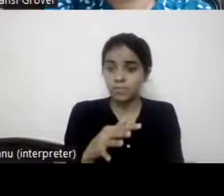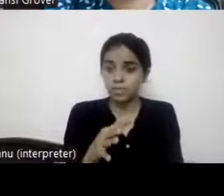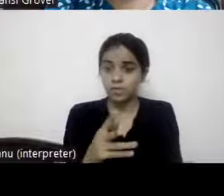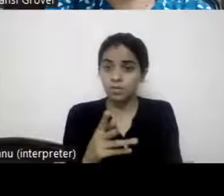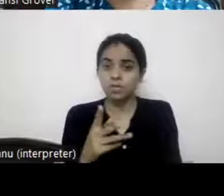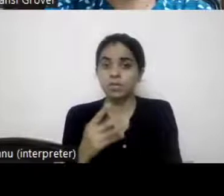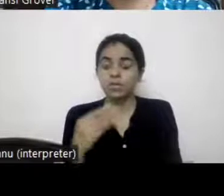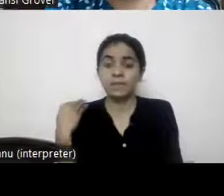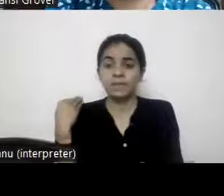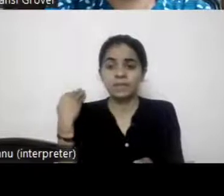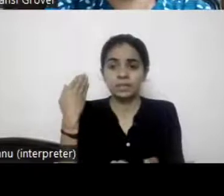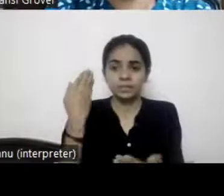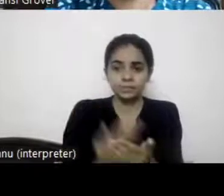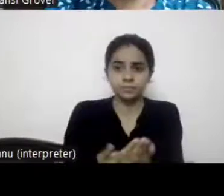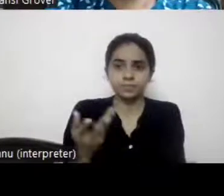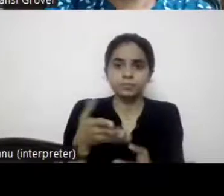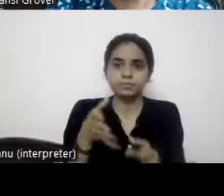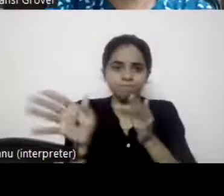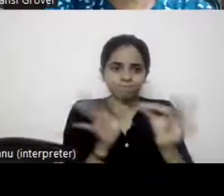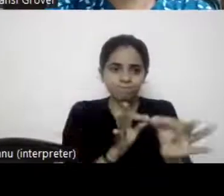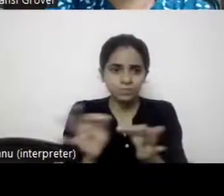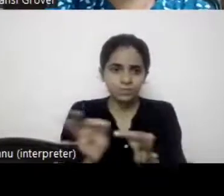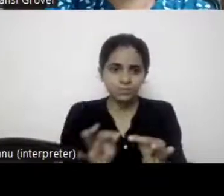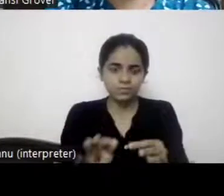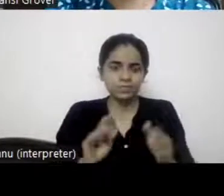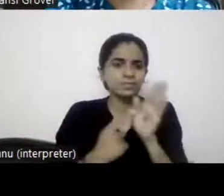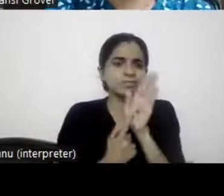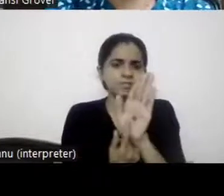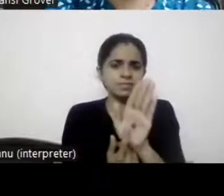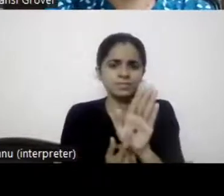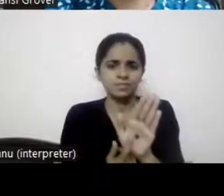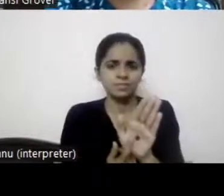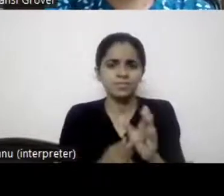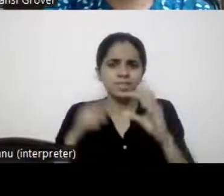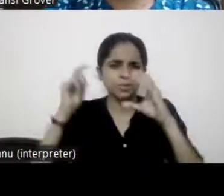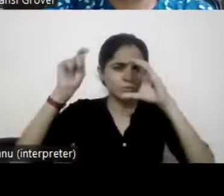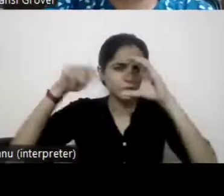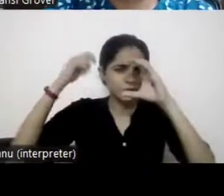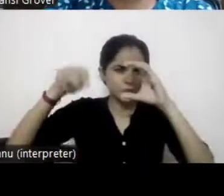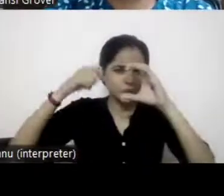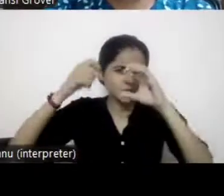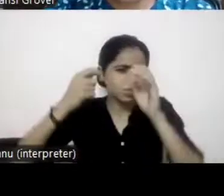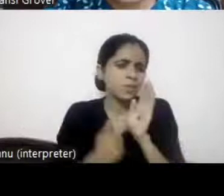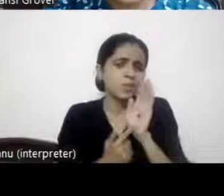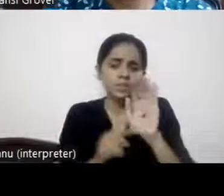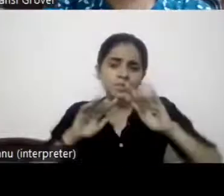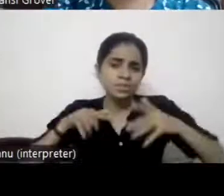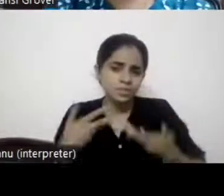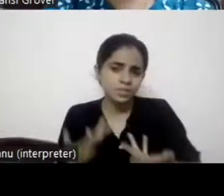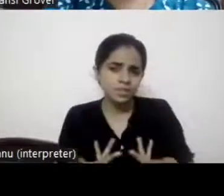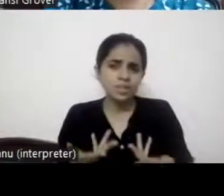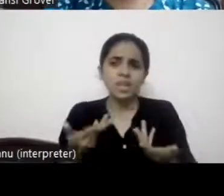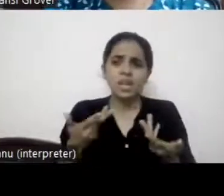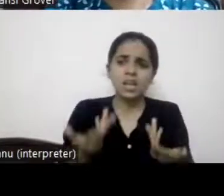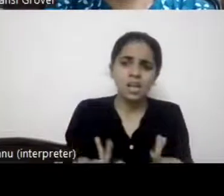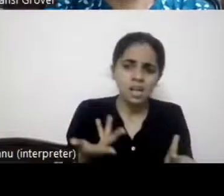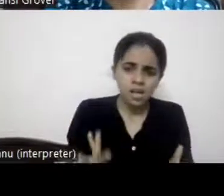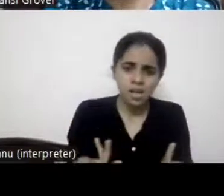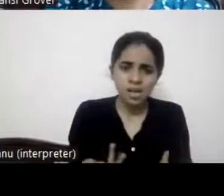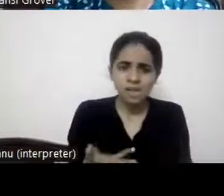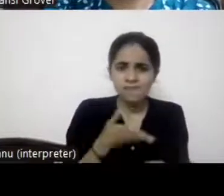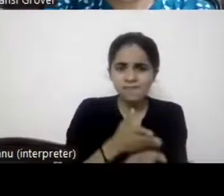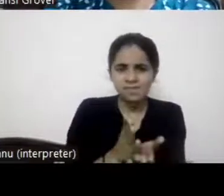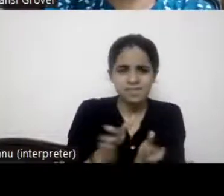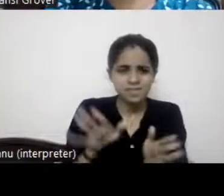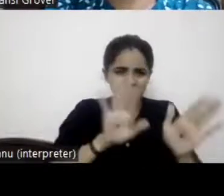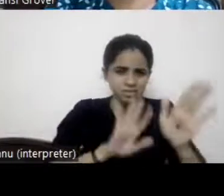been described, represented in the films, it would, create that kind of narrative